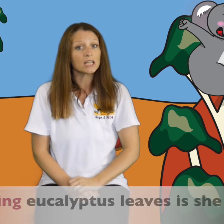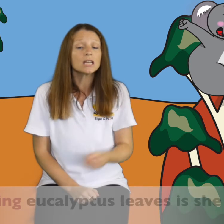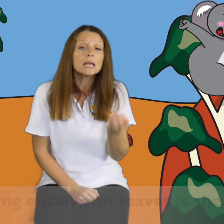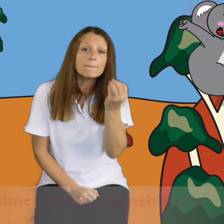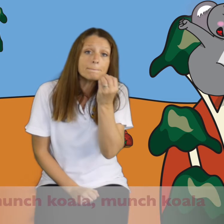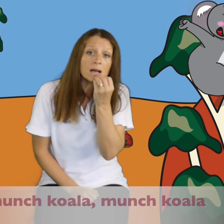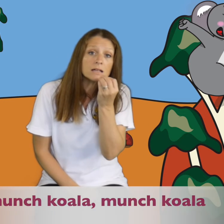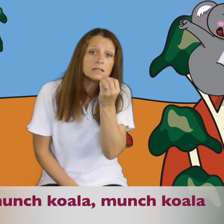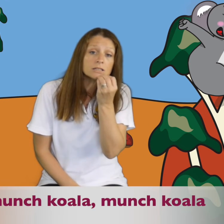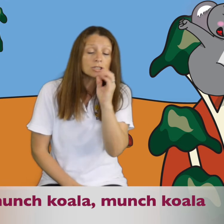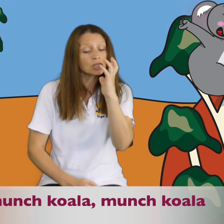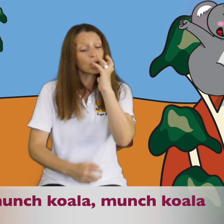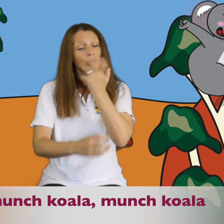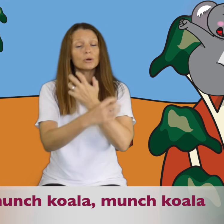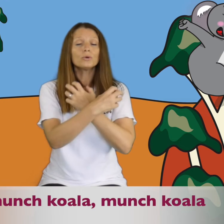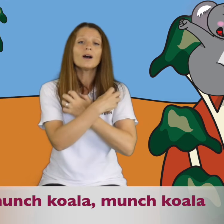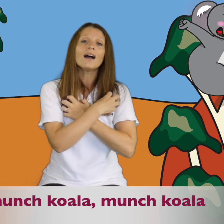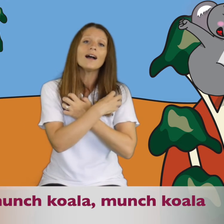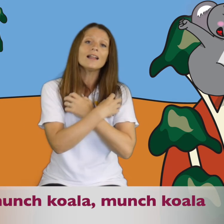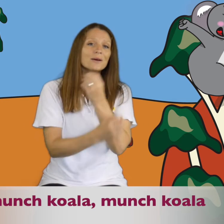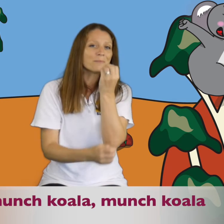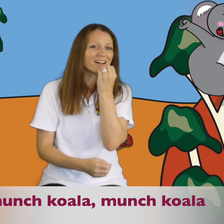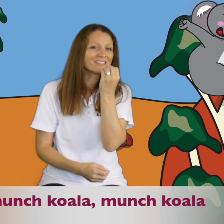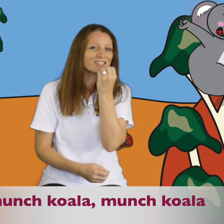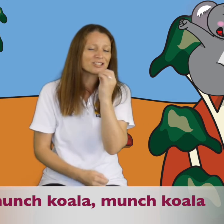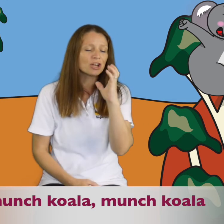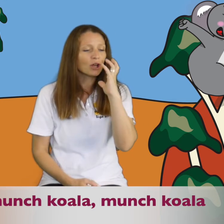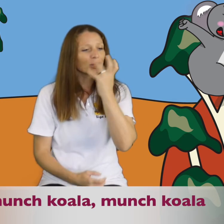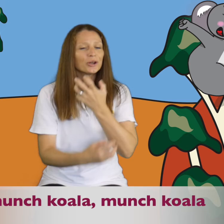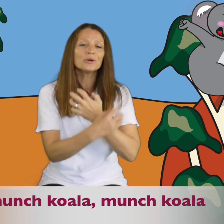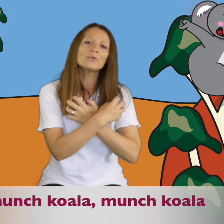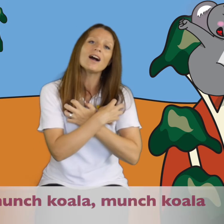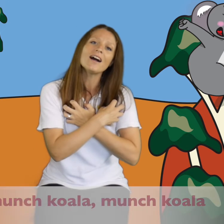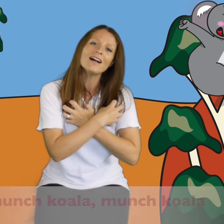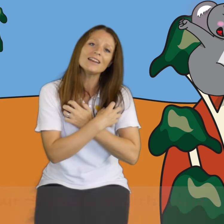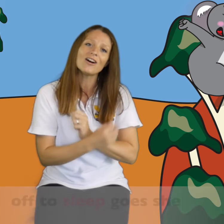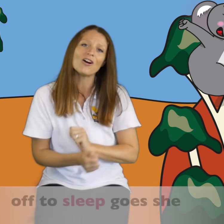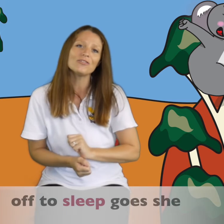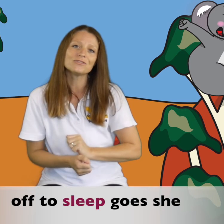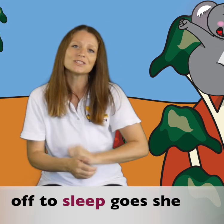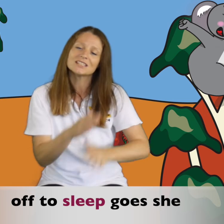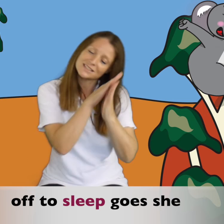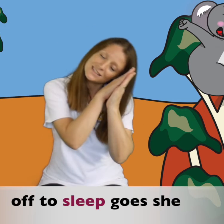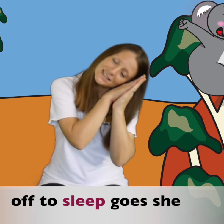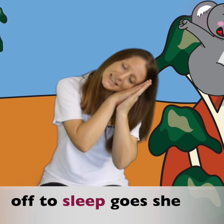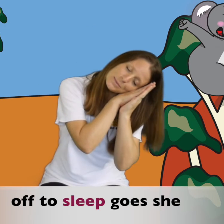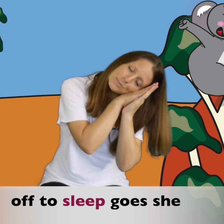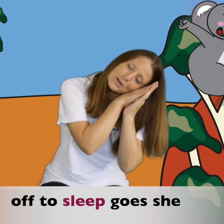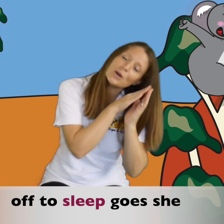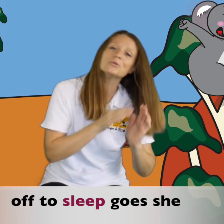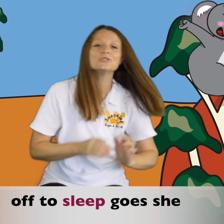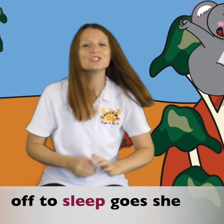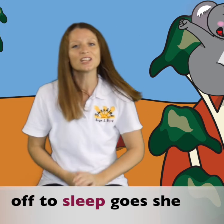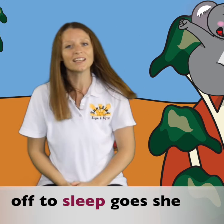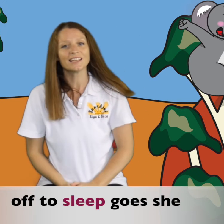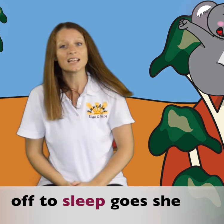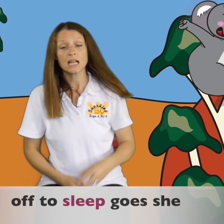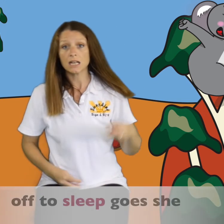she. March, koala, march. Koala off to sleep goes she. Now we're going